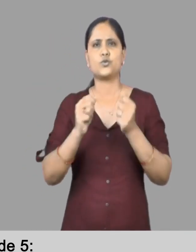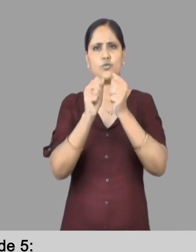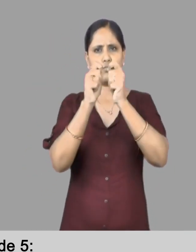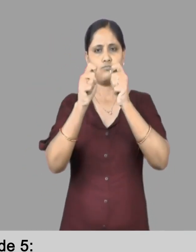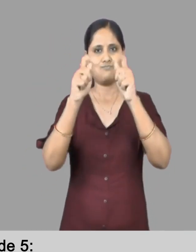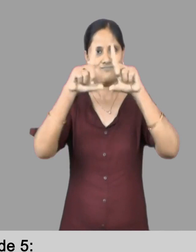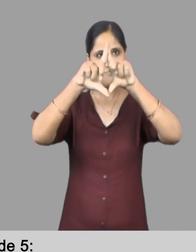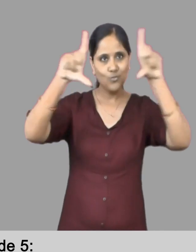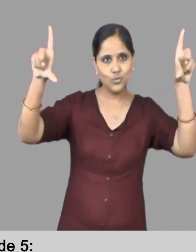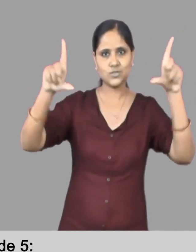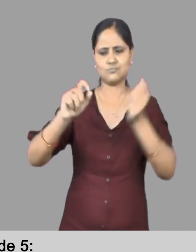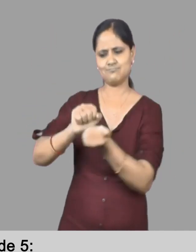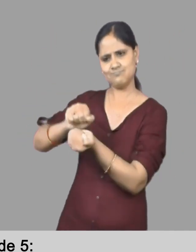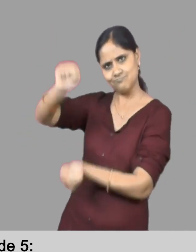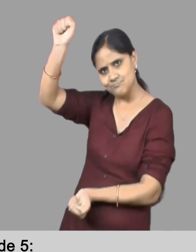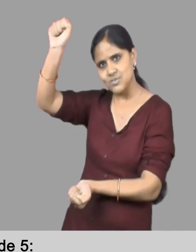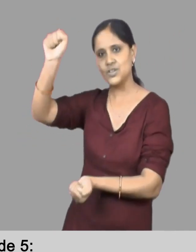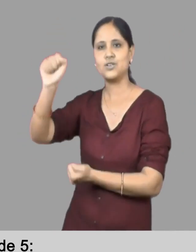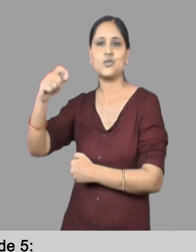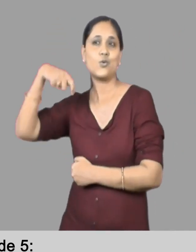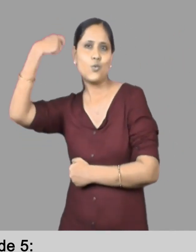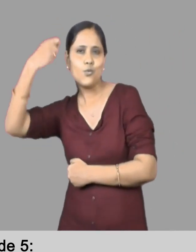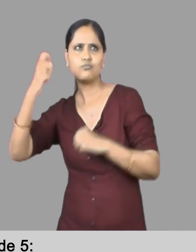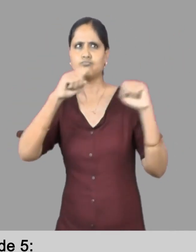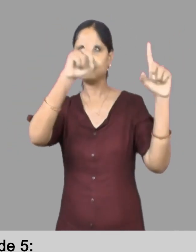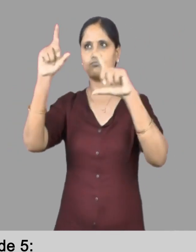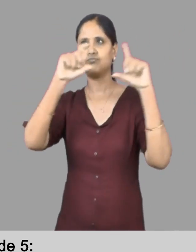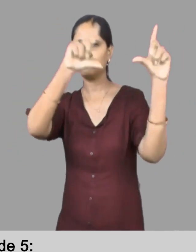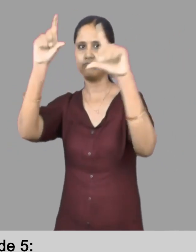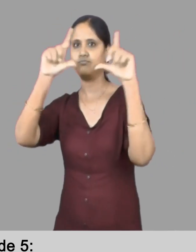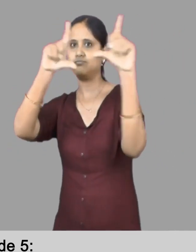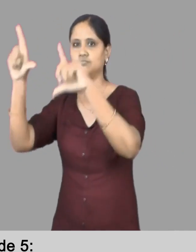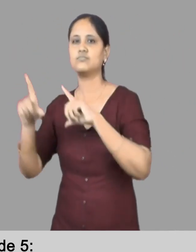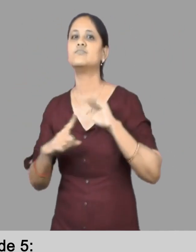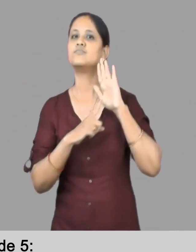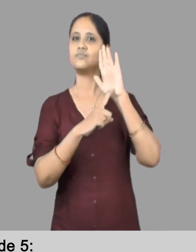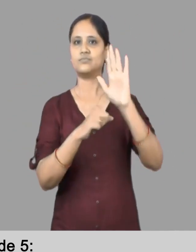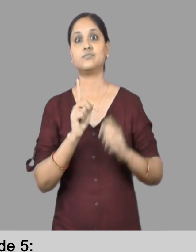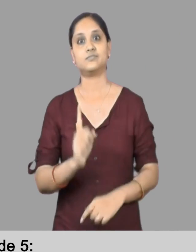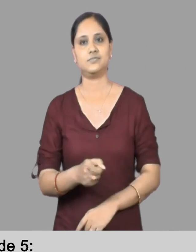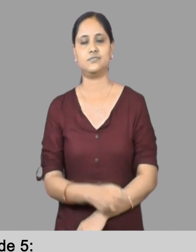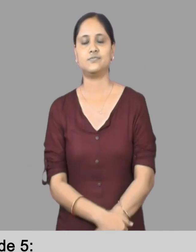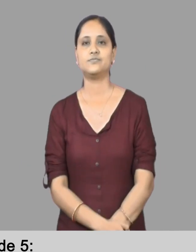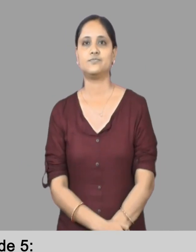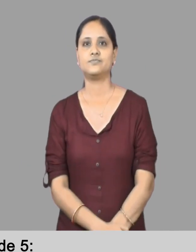posters, standees, audio-video media on preventive measures about